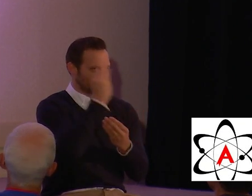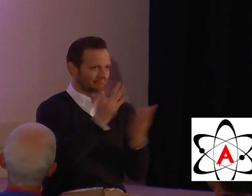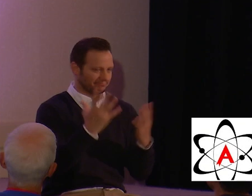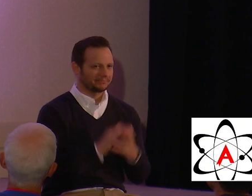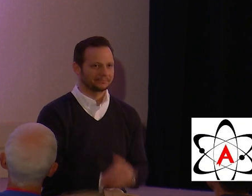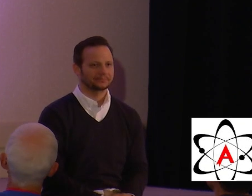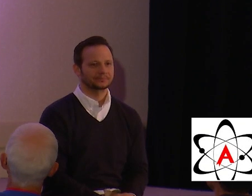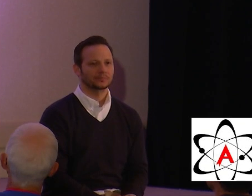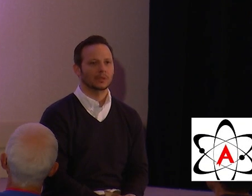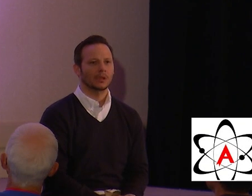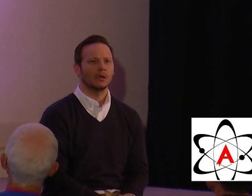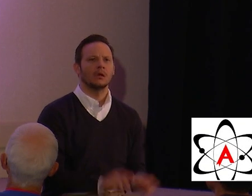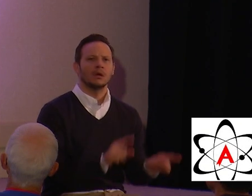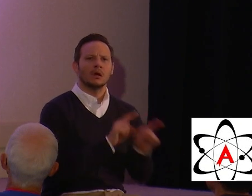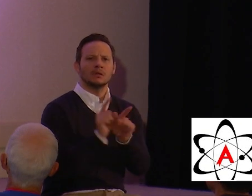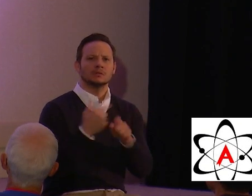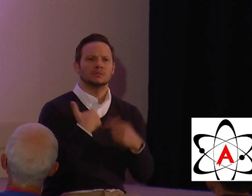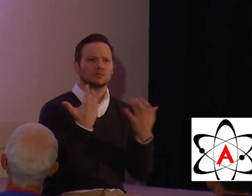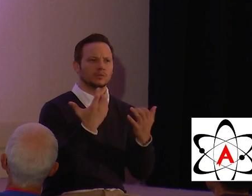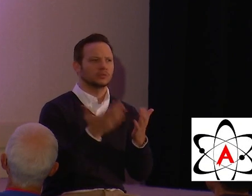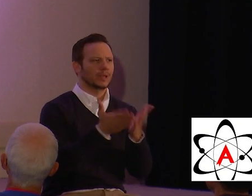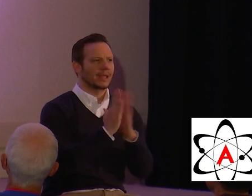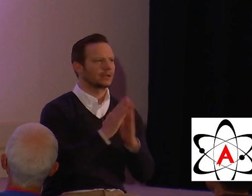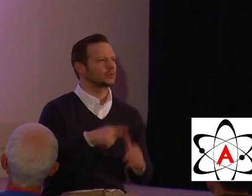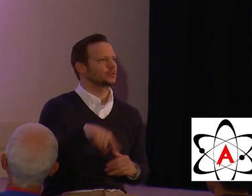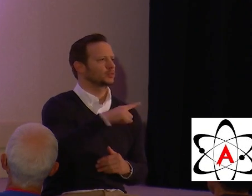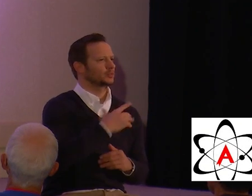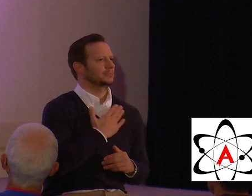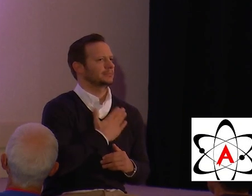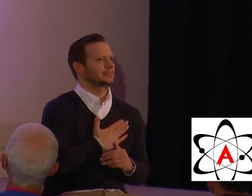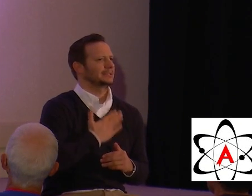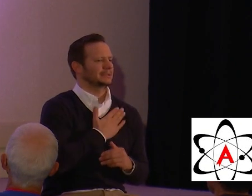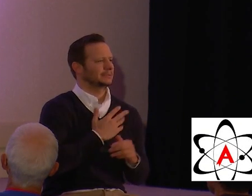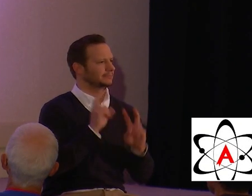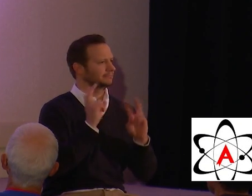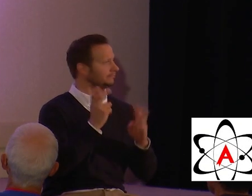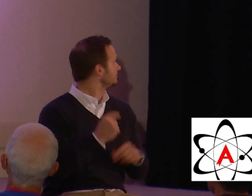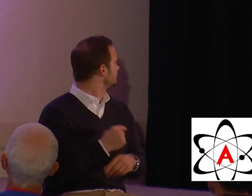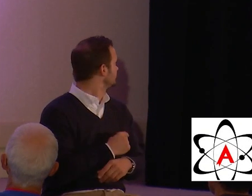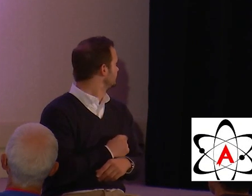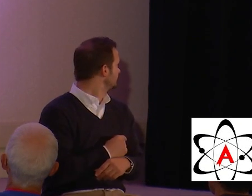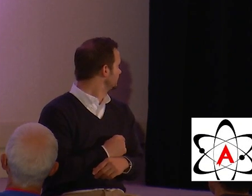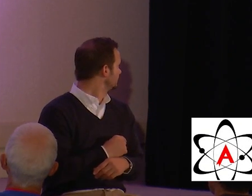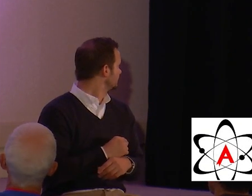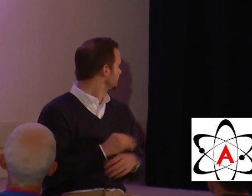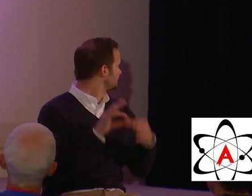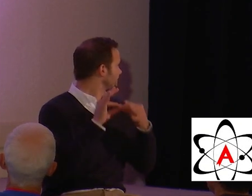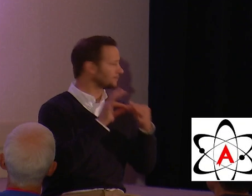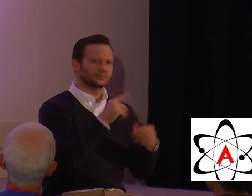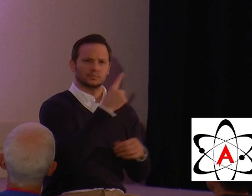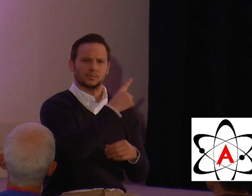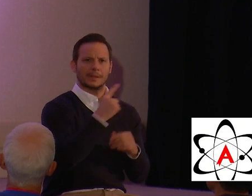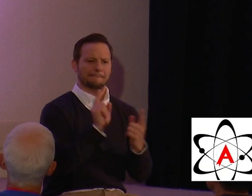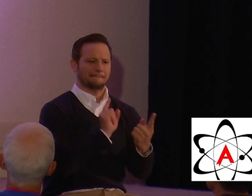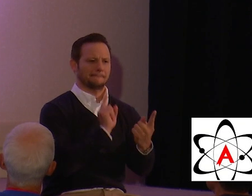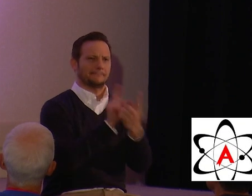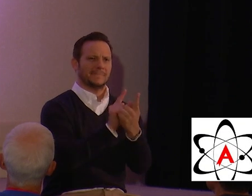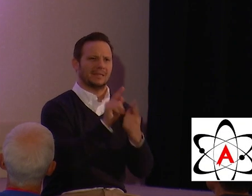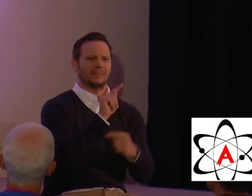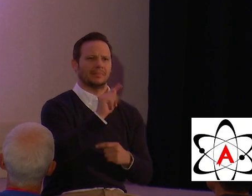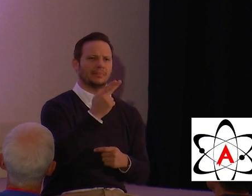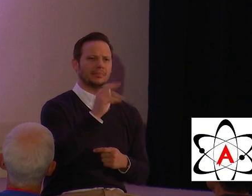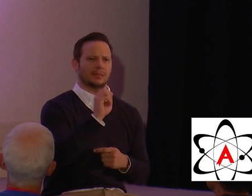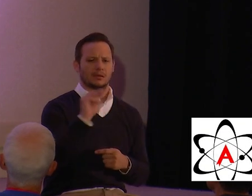And I want to ask you just briefly to meet the movement. This is a very important point. This is a